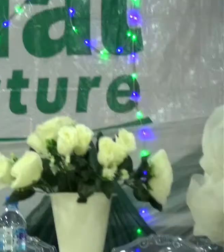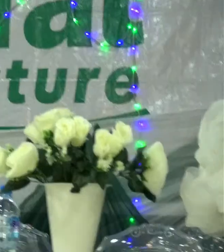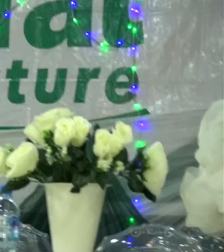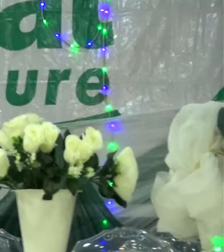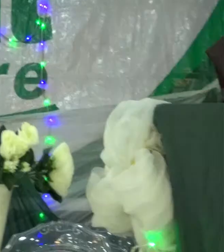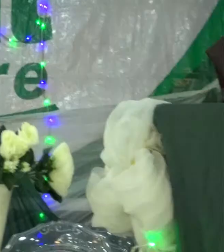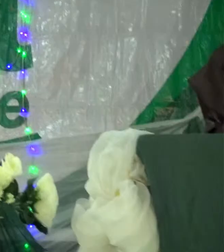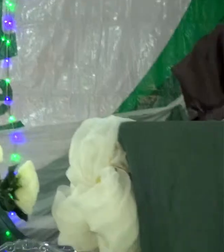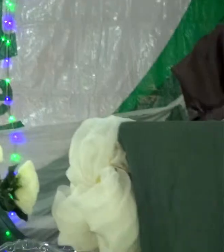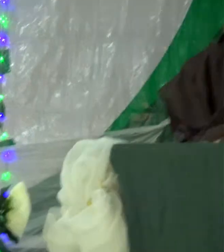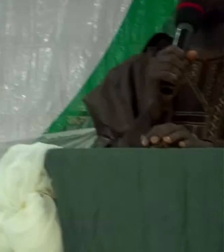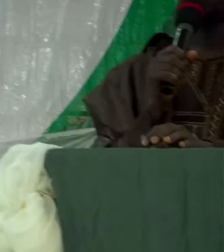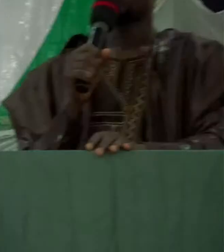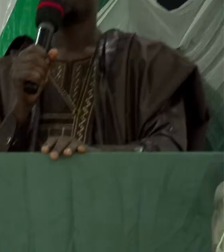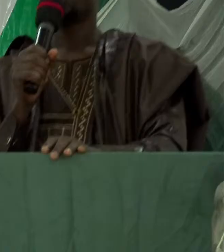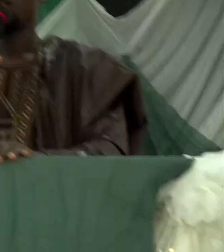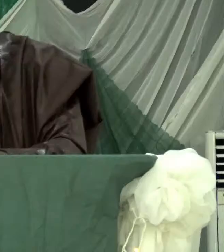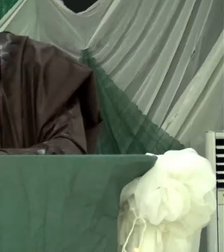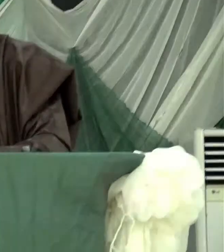Alhamdulillah